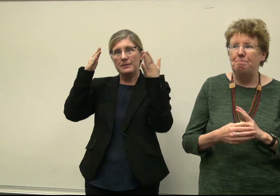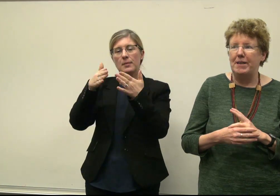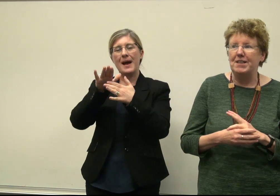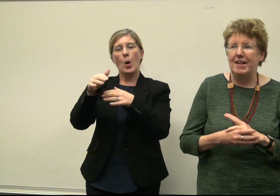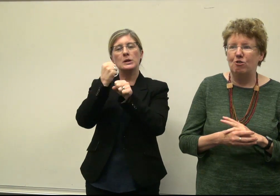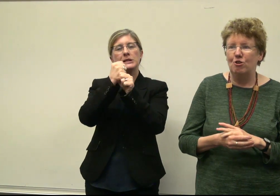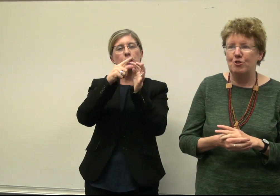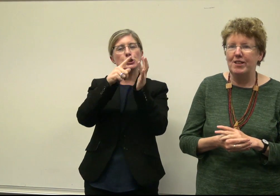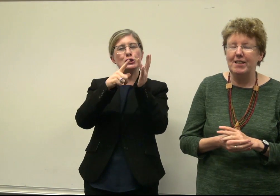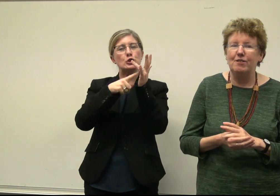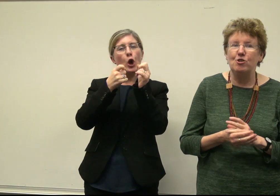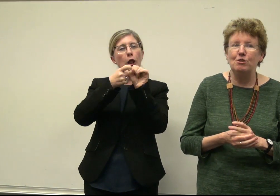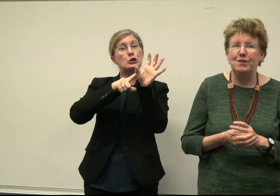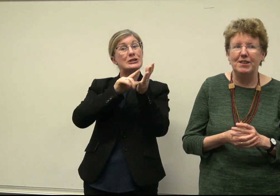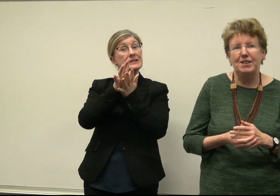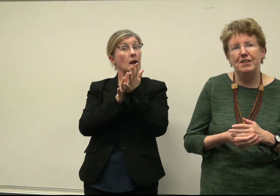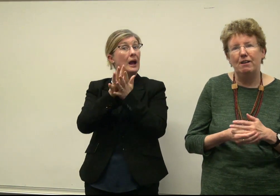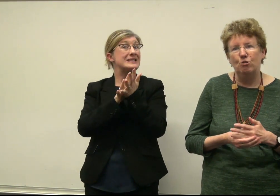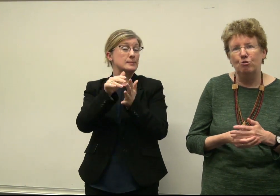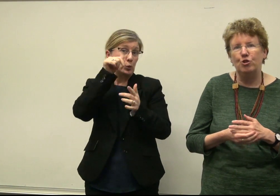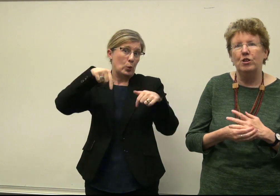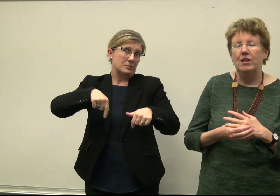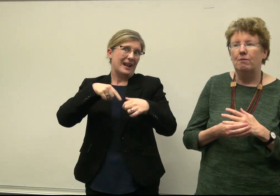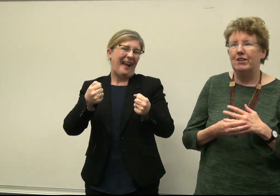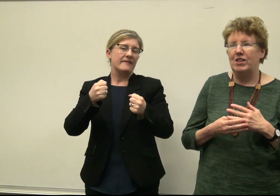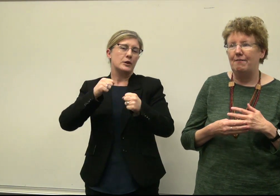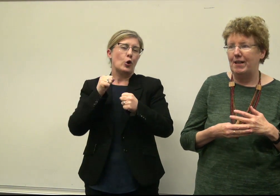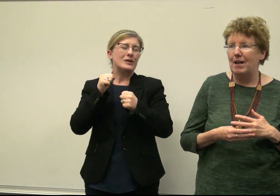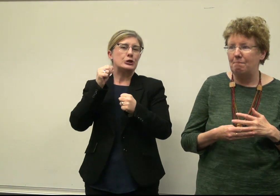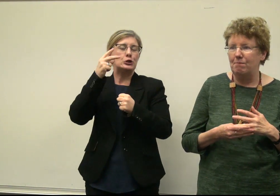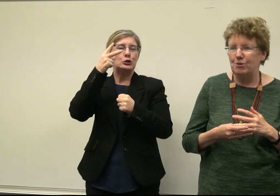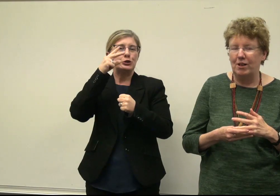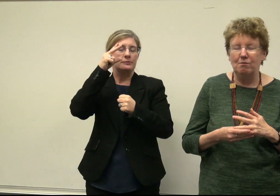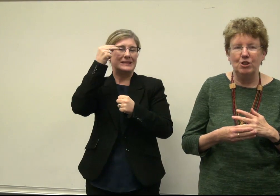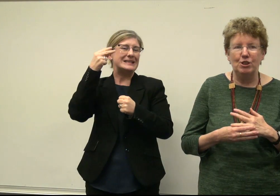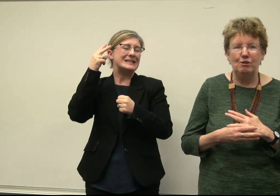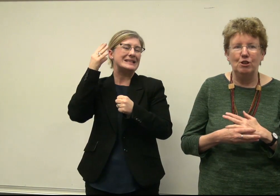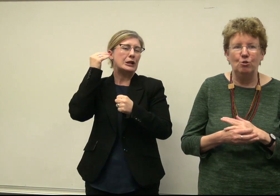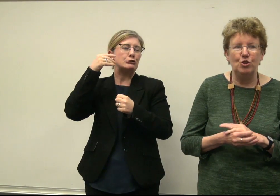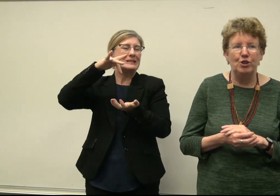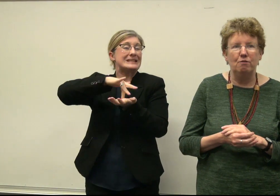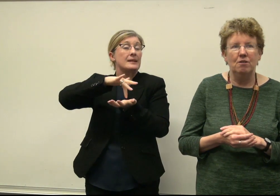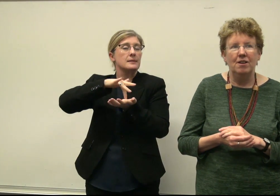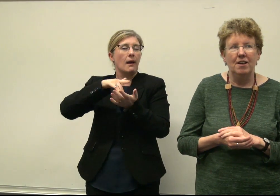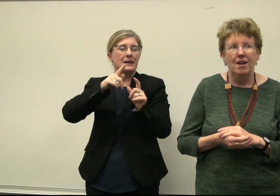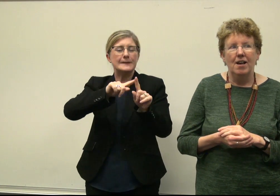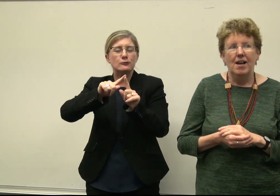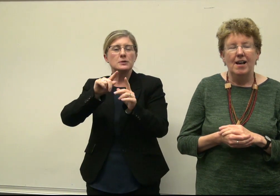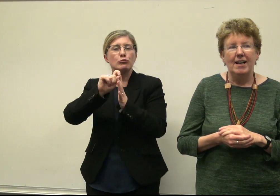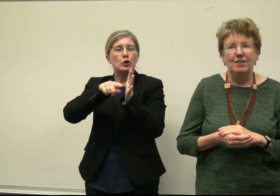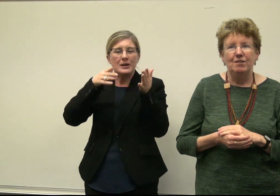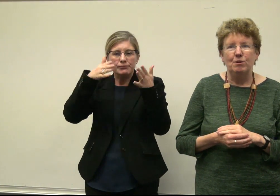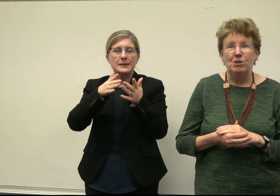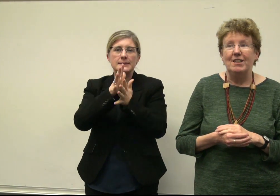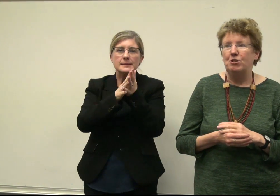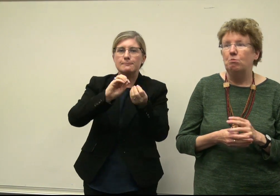the BSL glossary, and the geography signs are now launched. We actually have an app as well, which is going to launch soon.